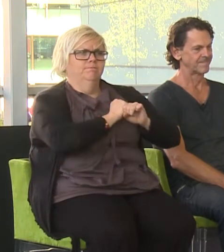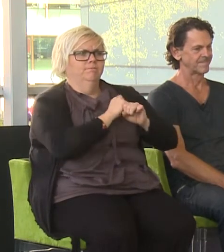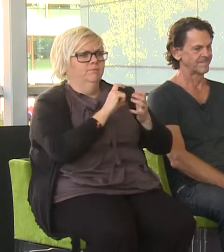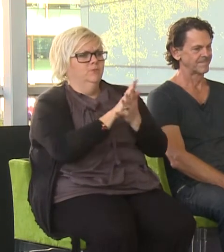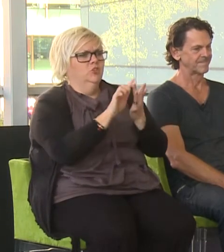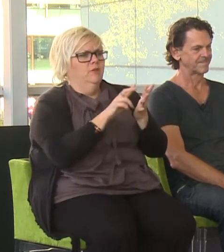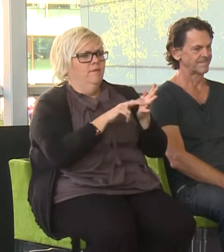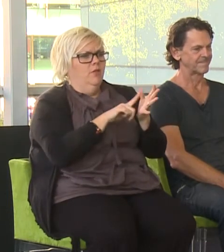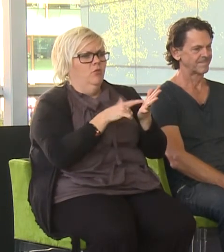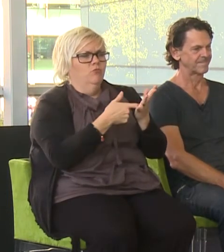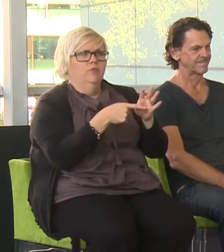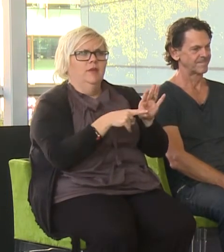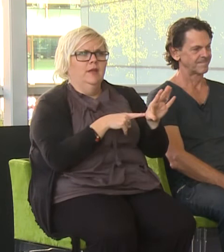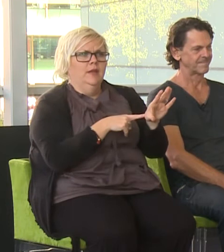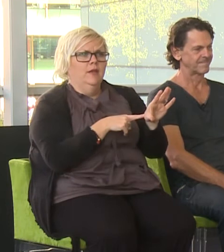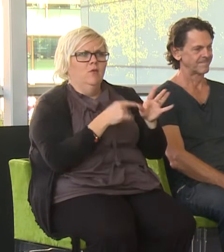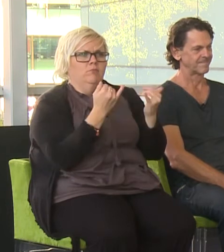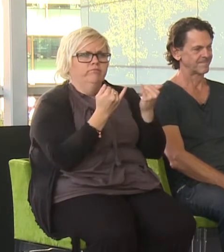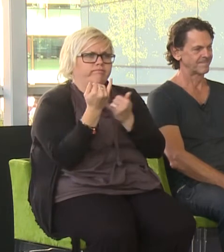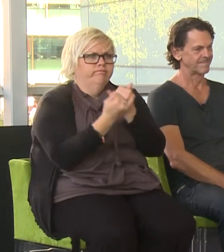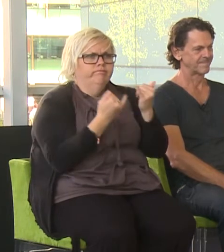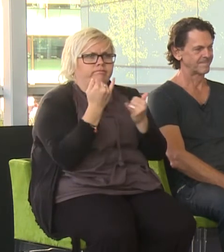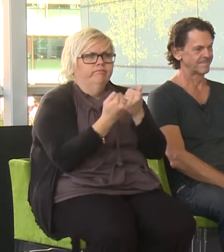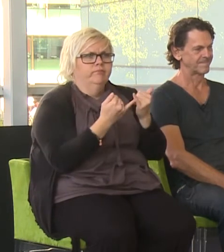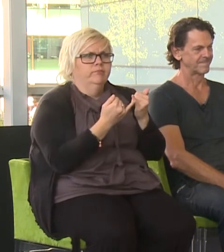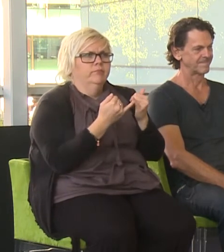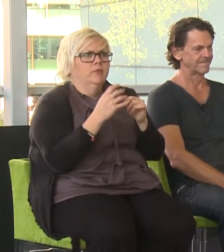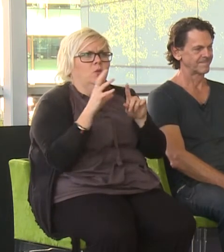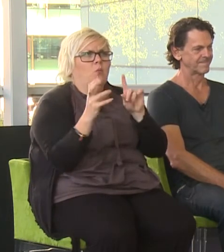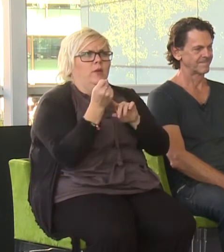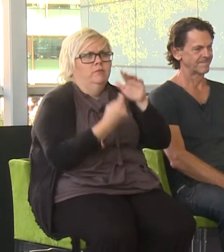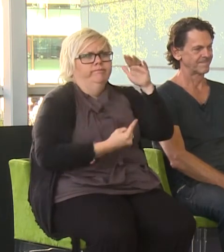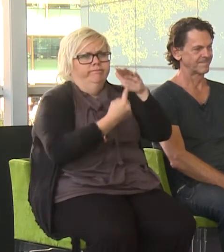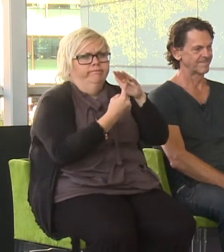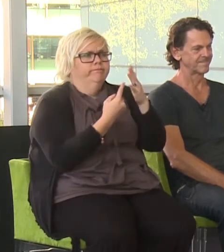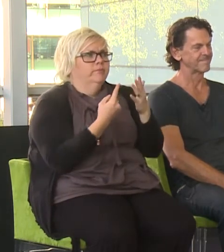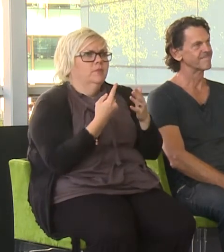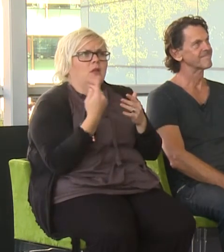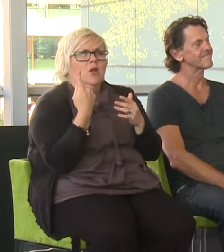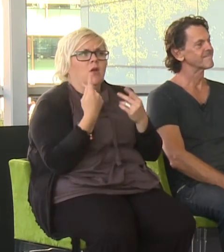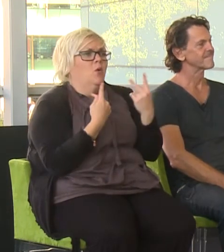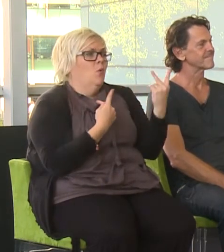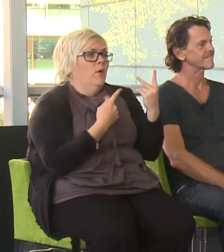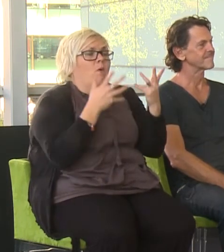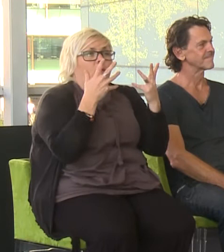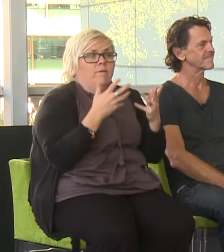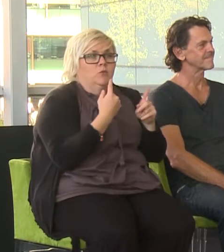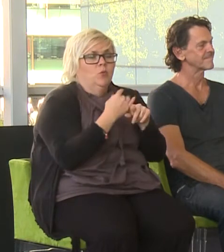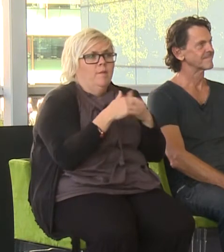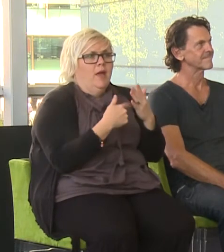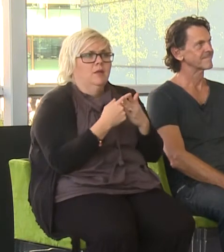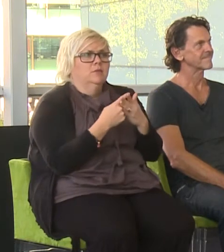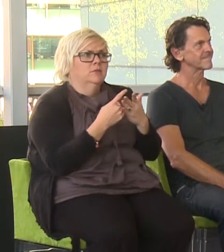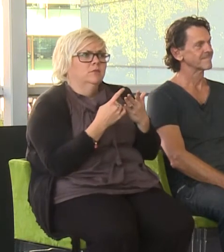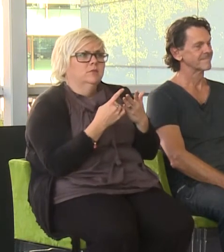hand-to-hand combat. A winner takes all resolution. Richie and I often speak of maybe one day working on a